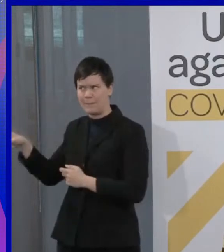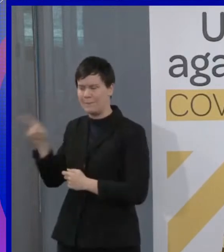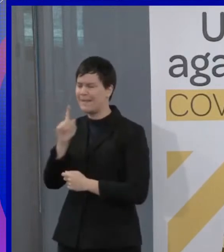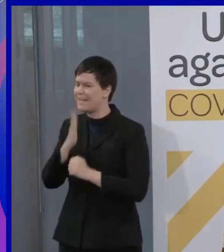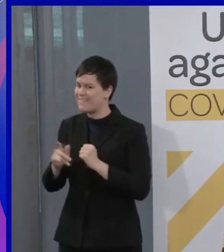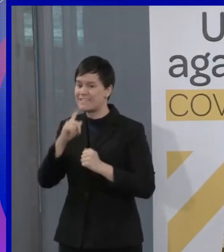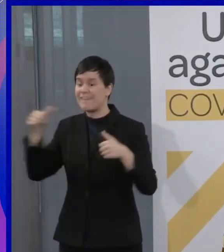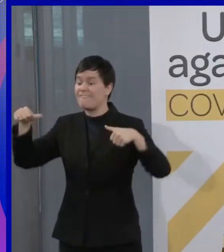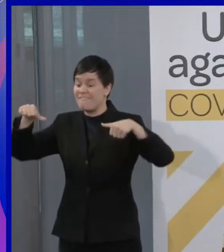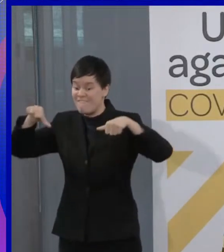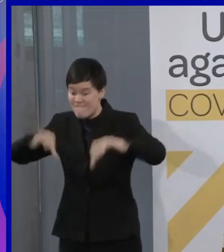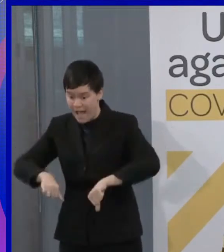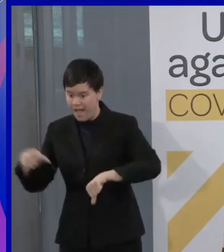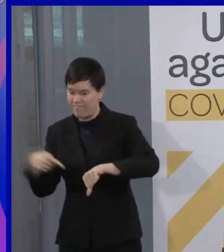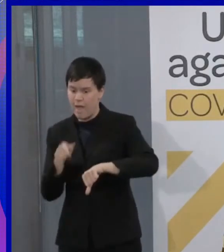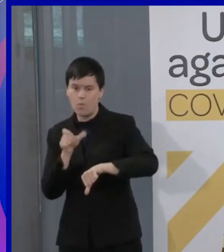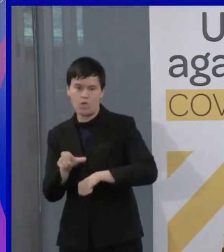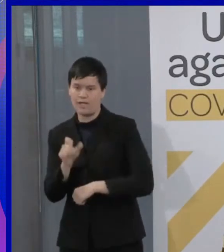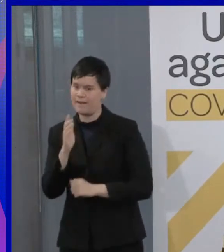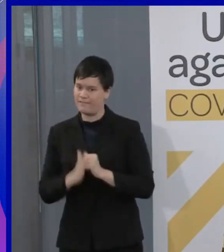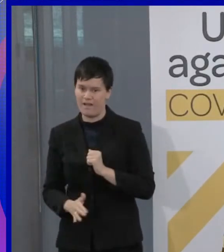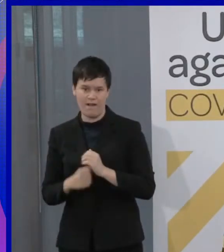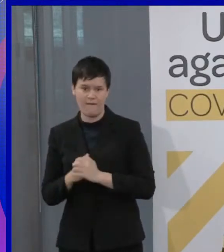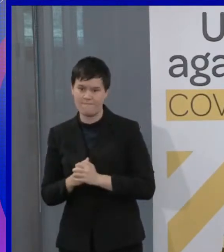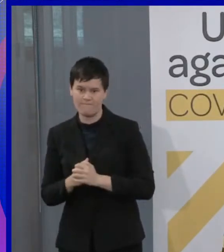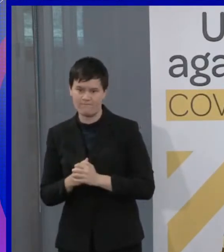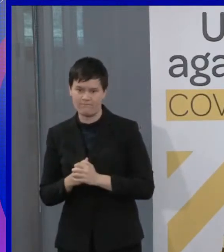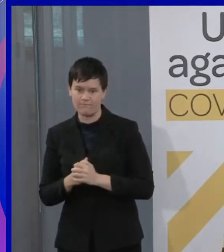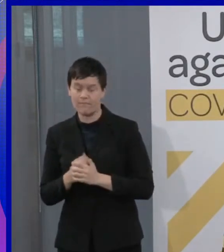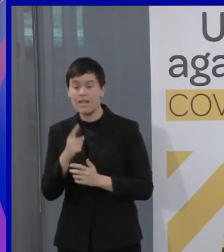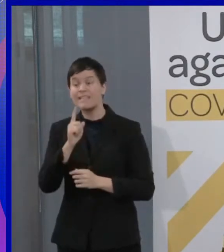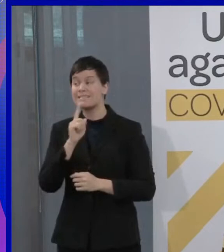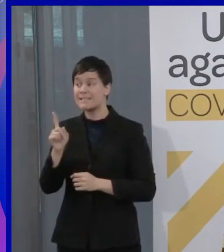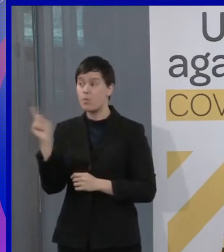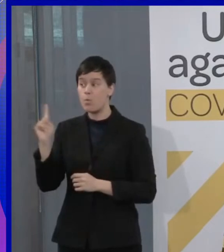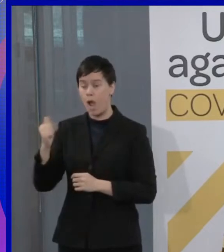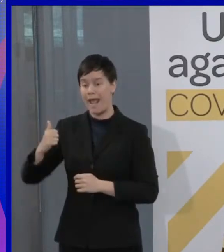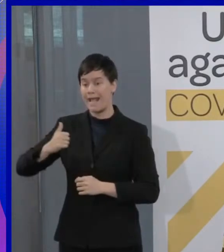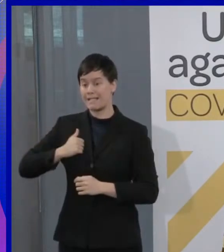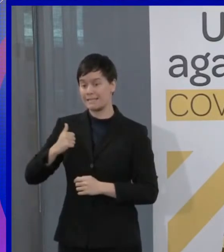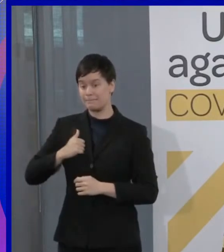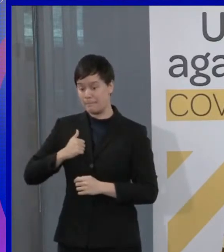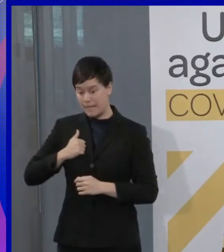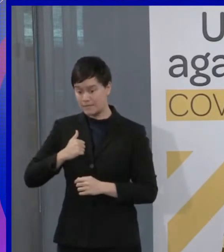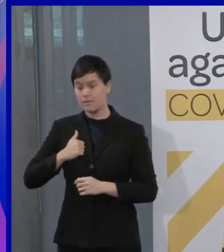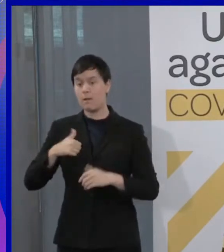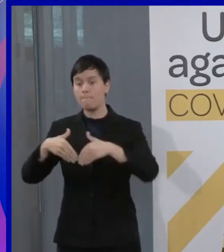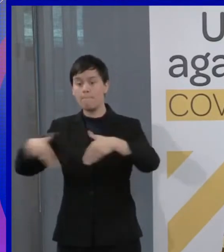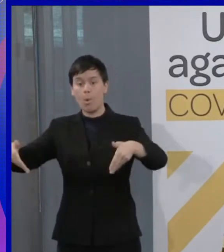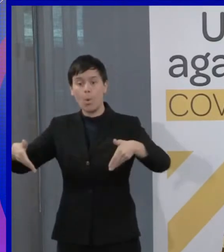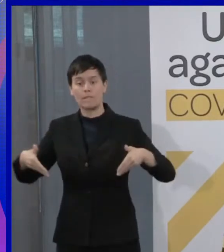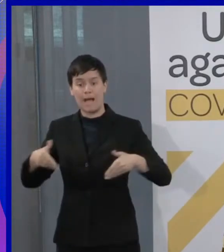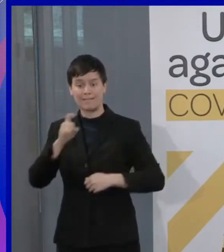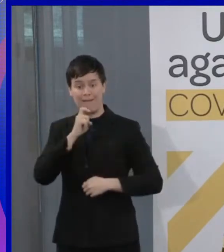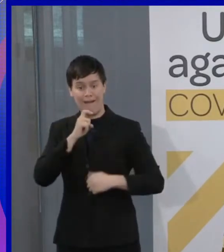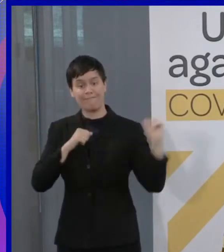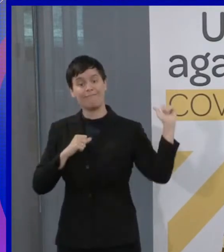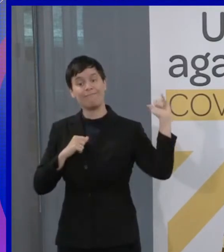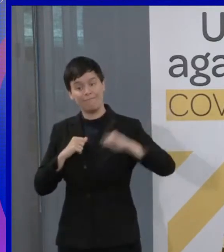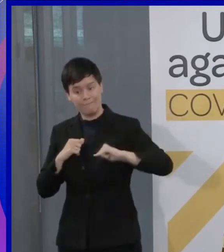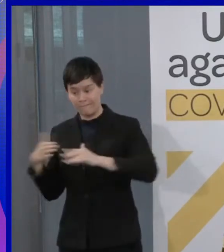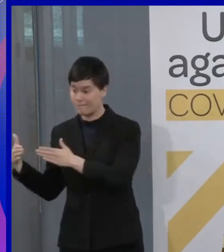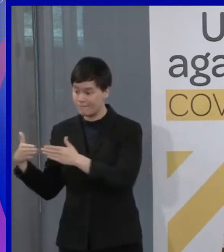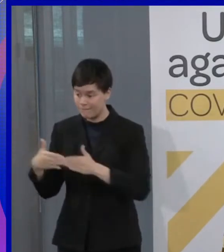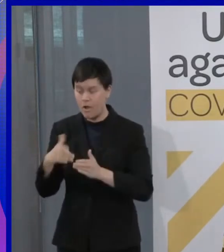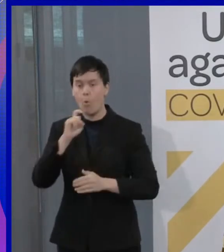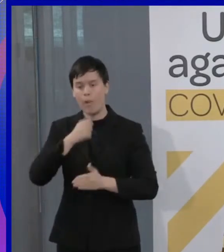think that's right, and what I'm saying is that the expectation was that all border staff would be tested regularly, and that was what was being